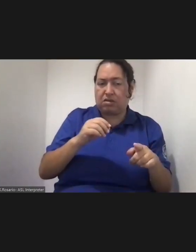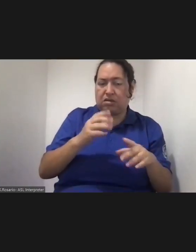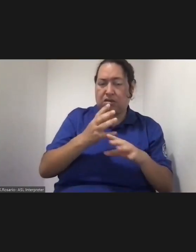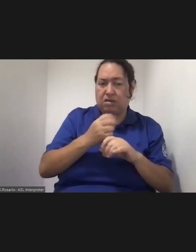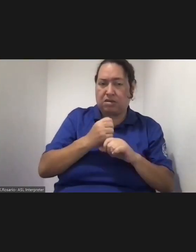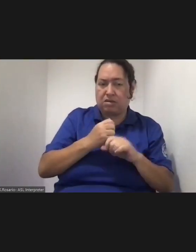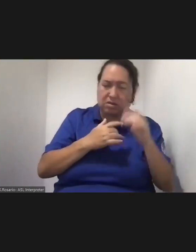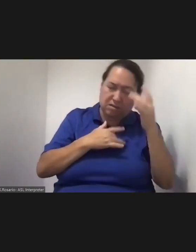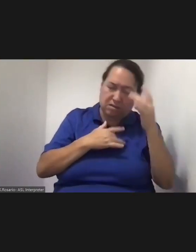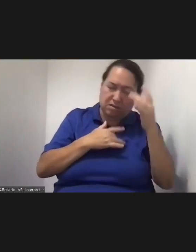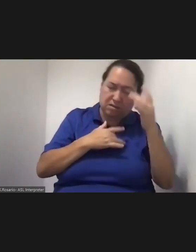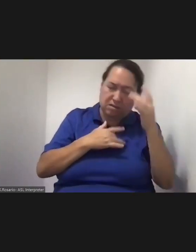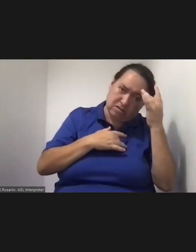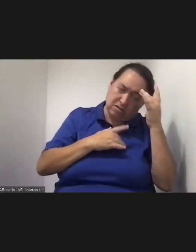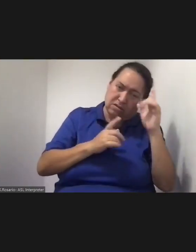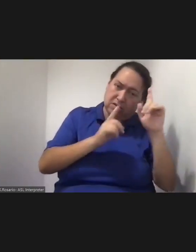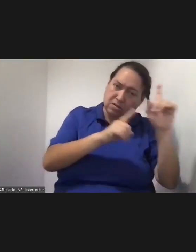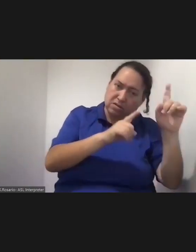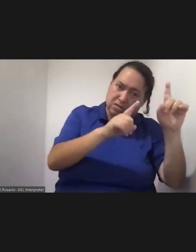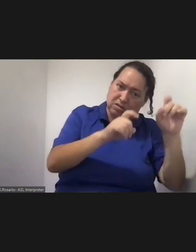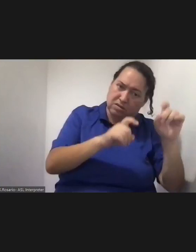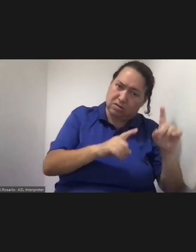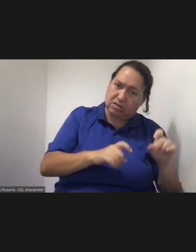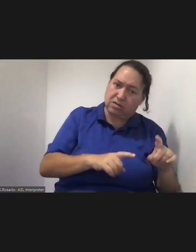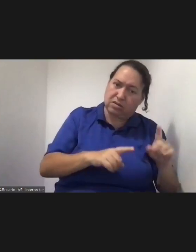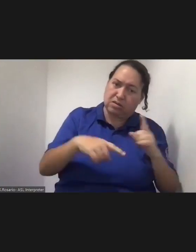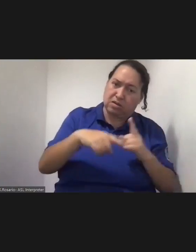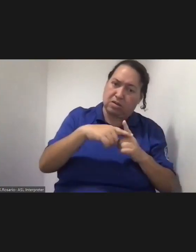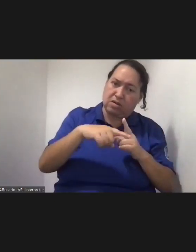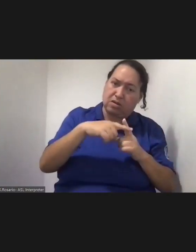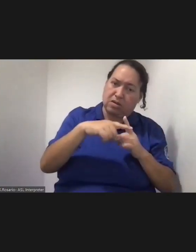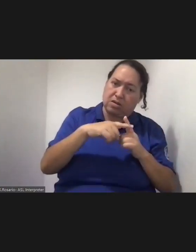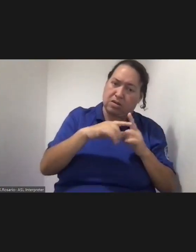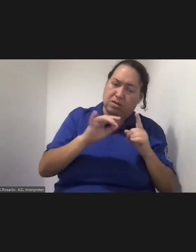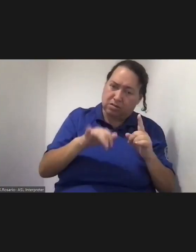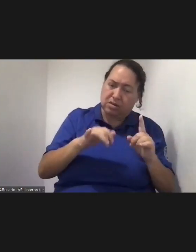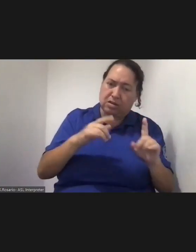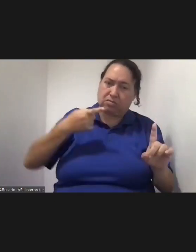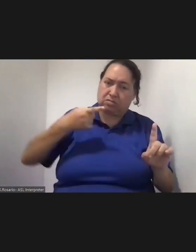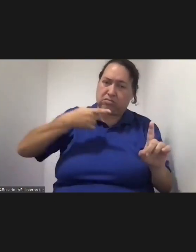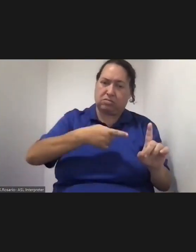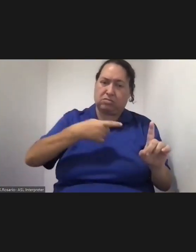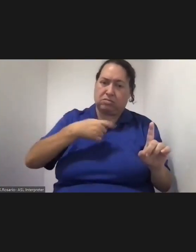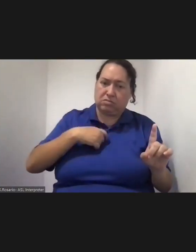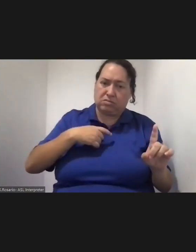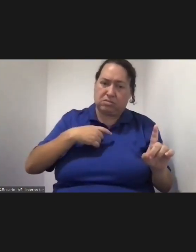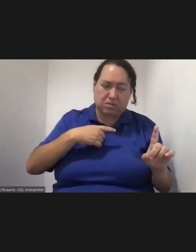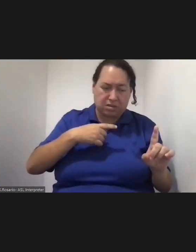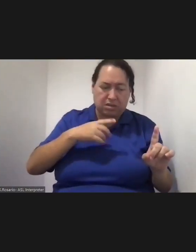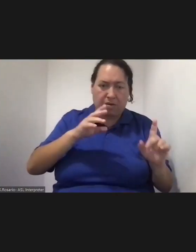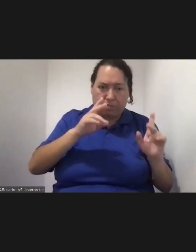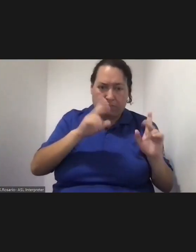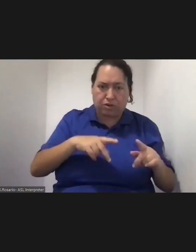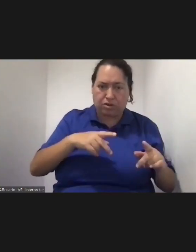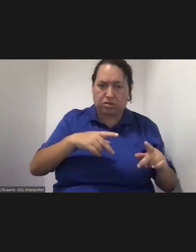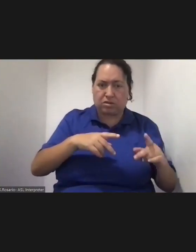sick, went tested, positive. That's the source. The source was the individual